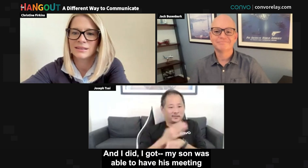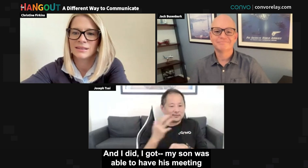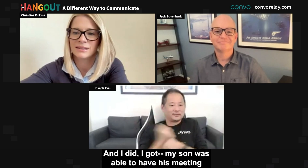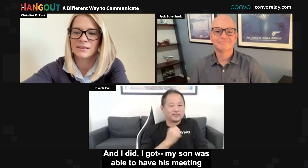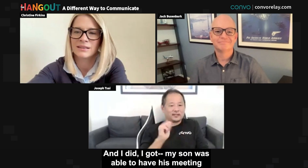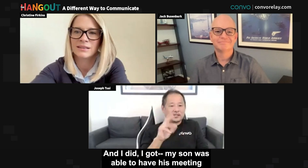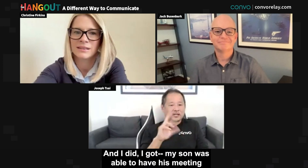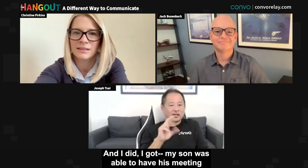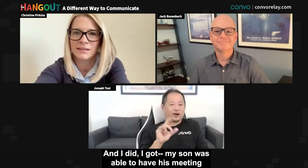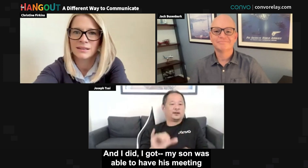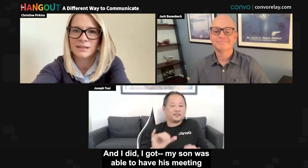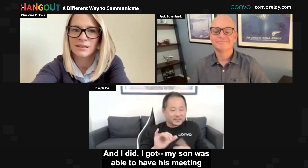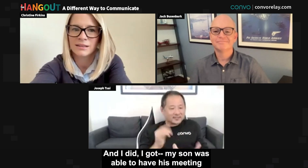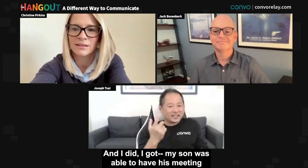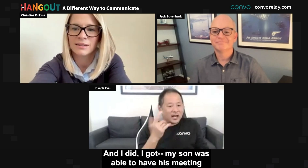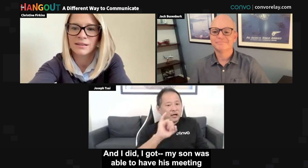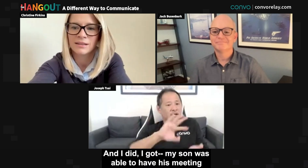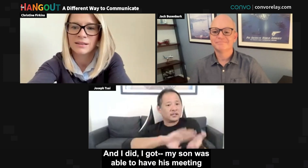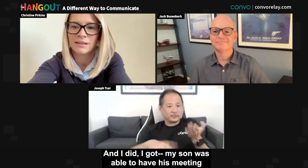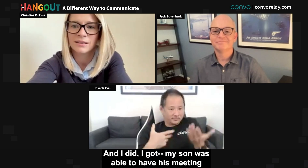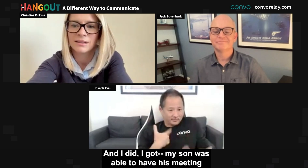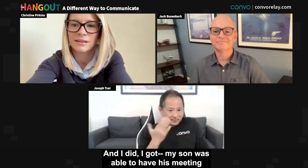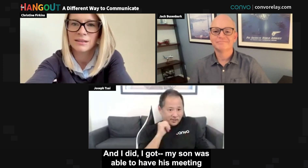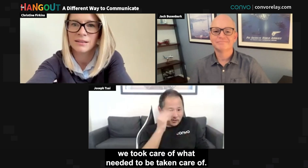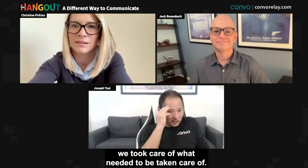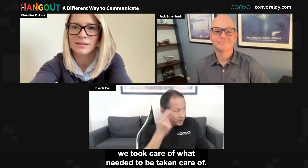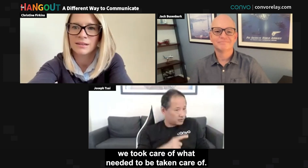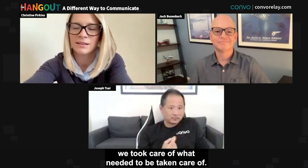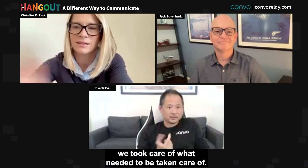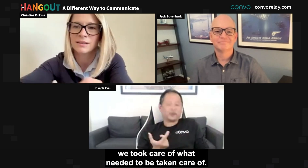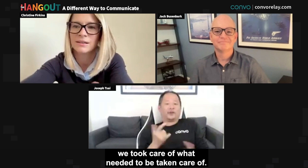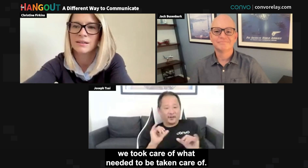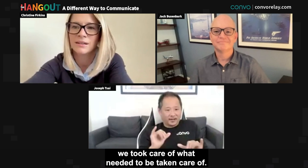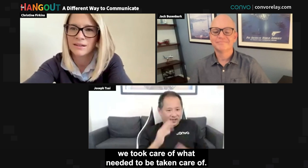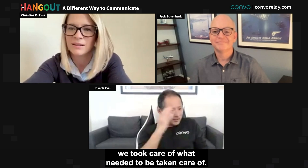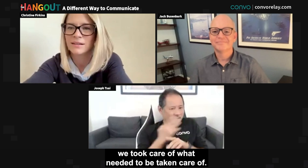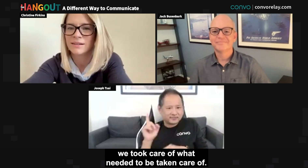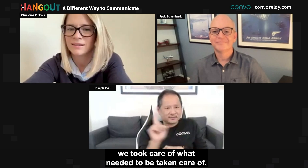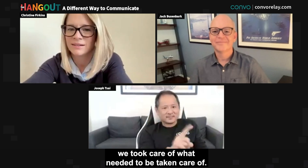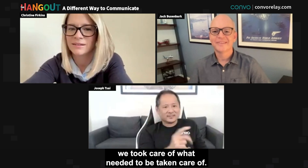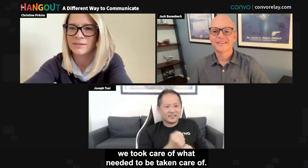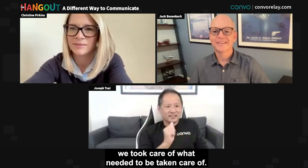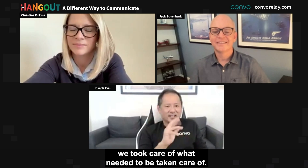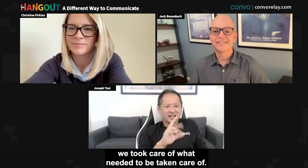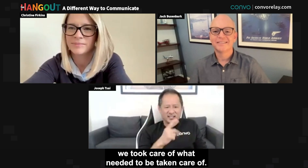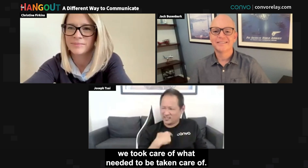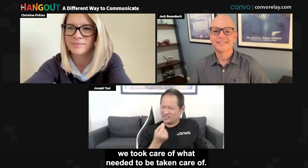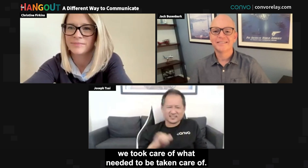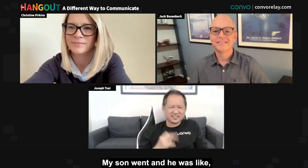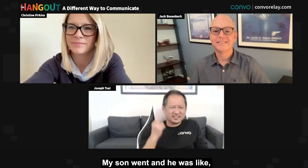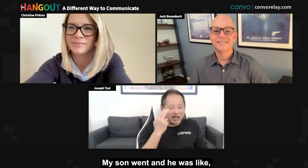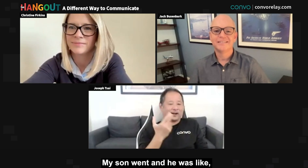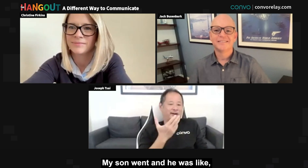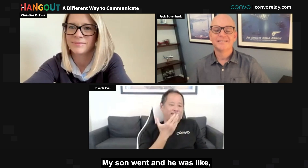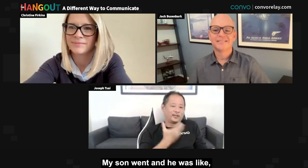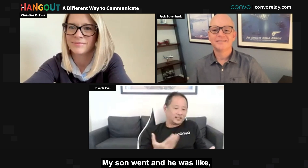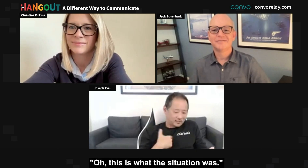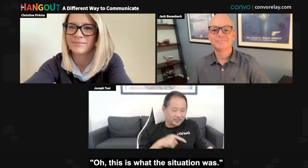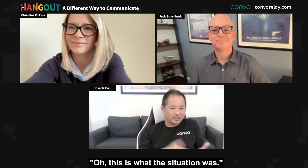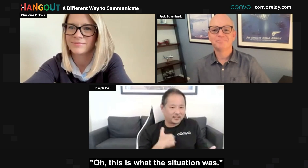And it did. My son was able to have his meeting. We, took care of what needed to be taken care of. My son went, and he was like, oh, this